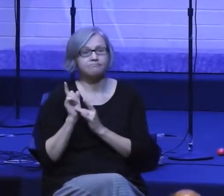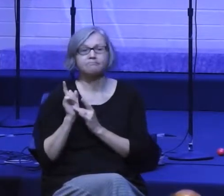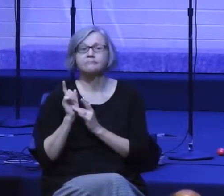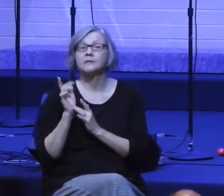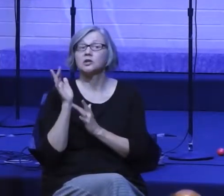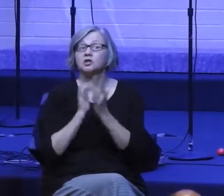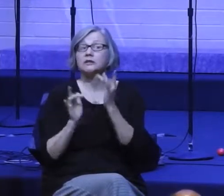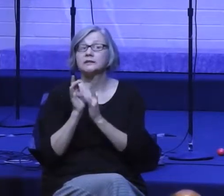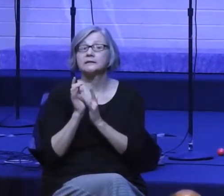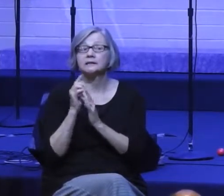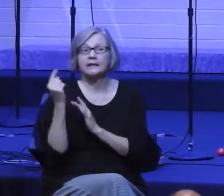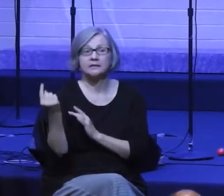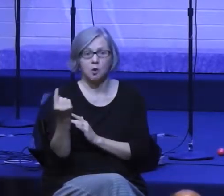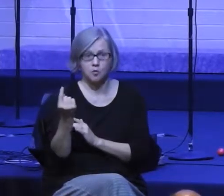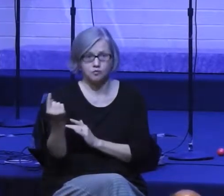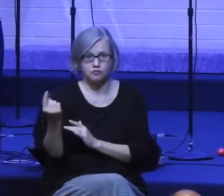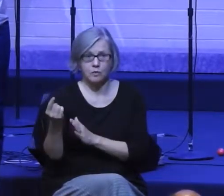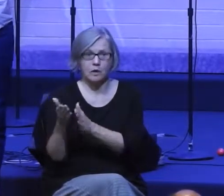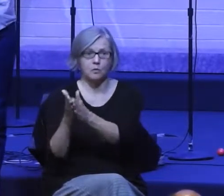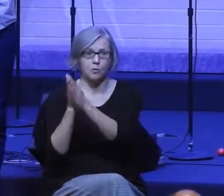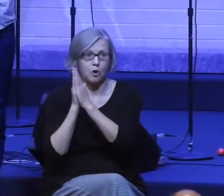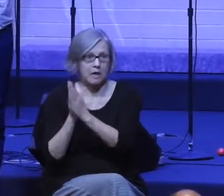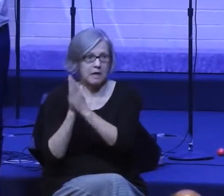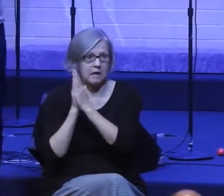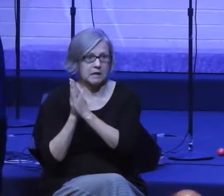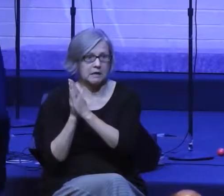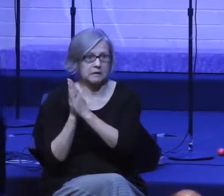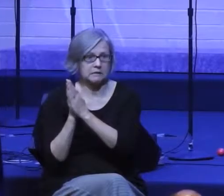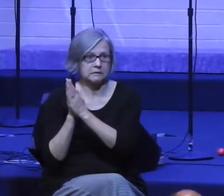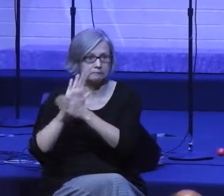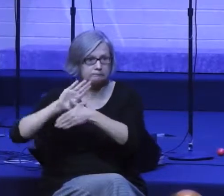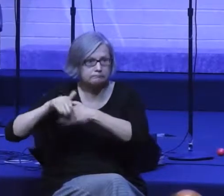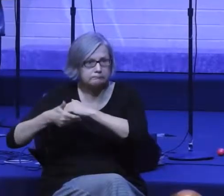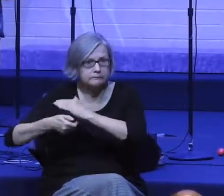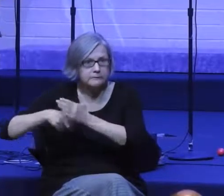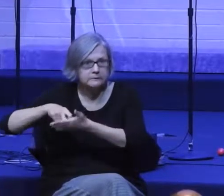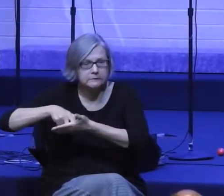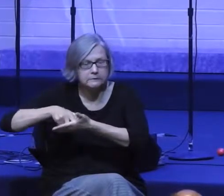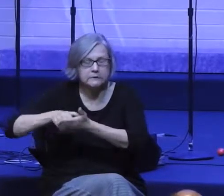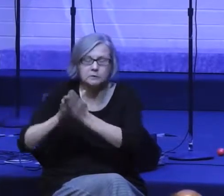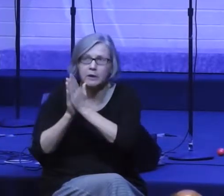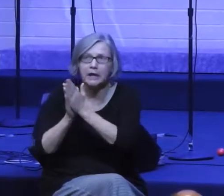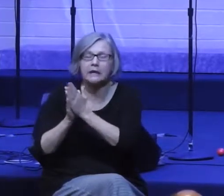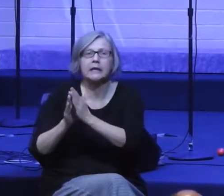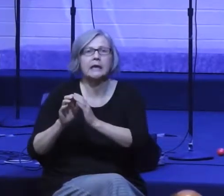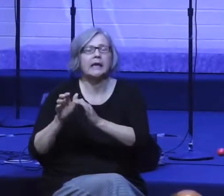means. So I looked up the word. Turns out, deeply, doesn't quite do it.